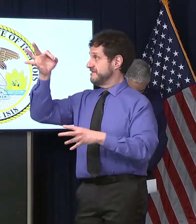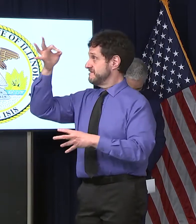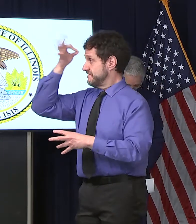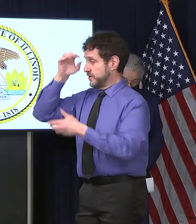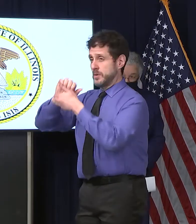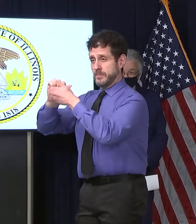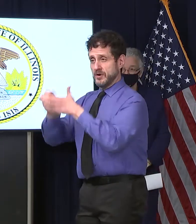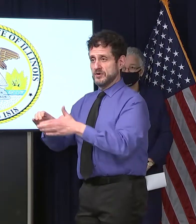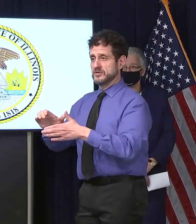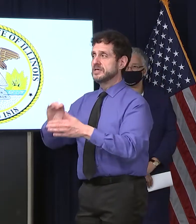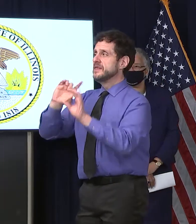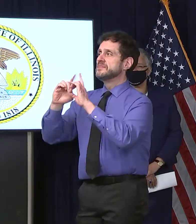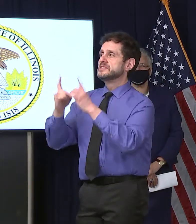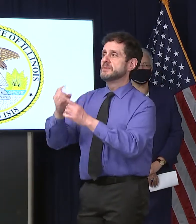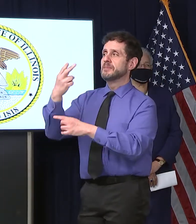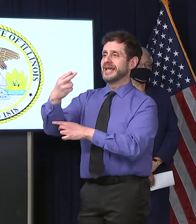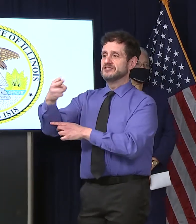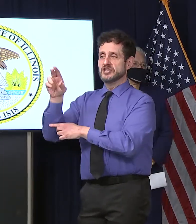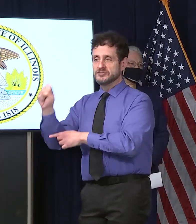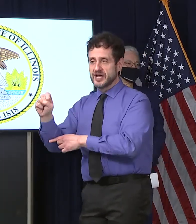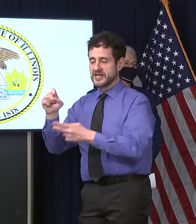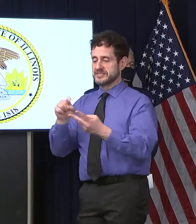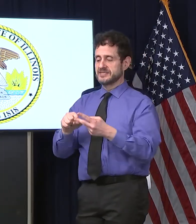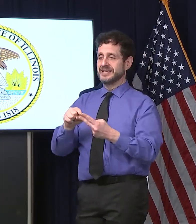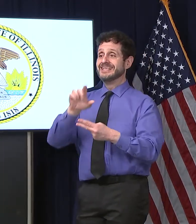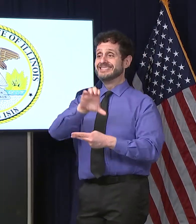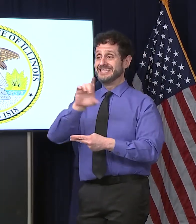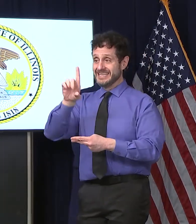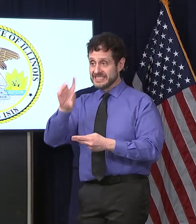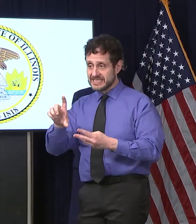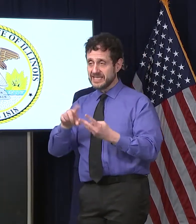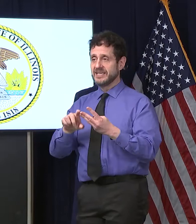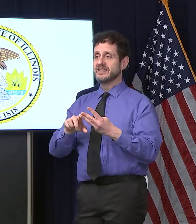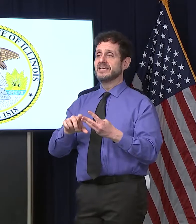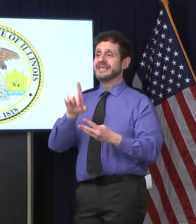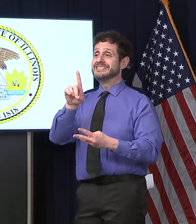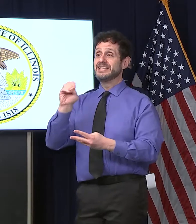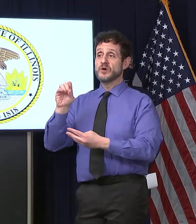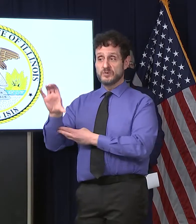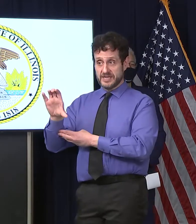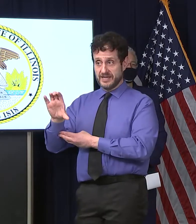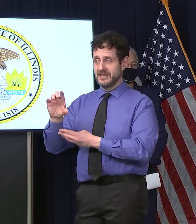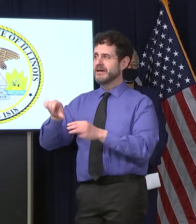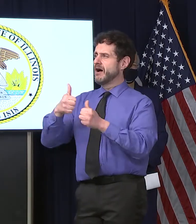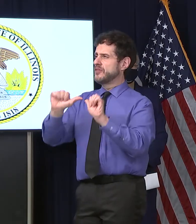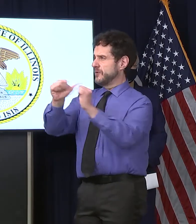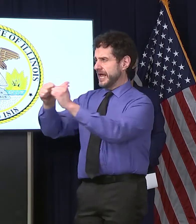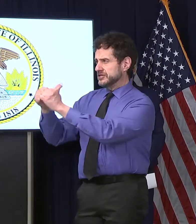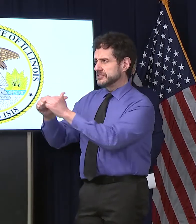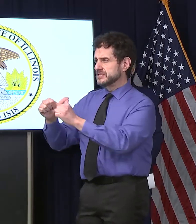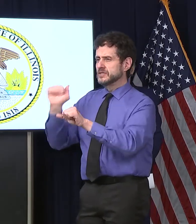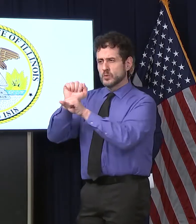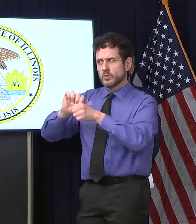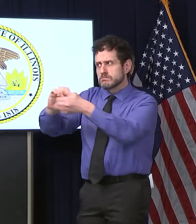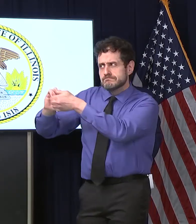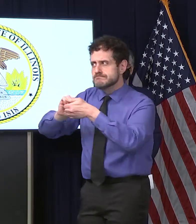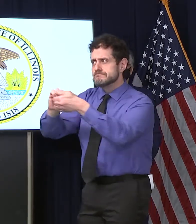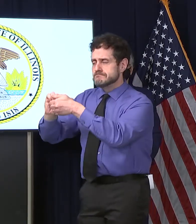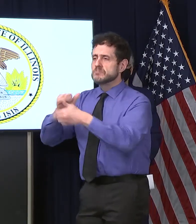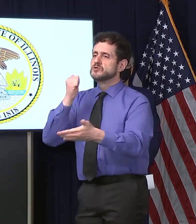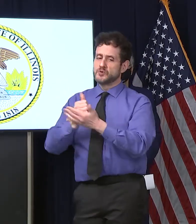at HHS, CDC, DOD, and others who have come together to make this site a